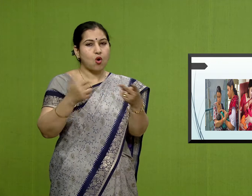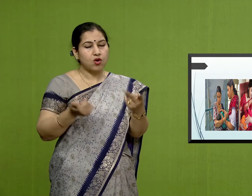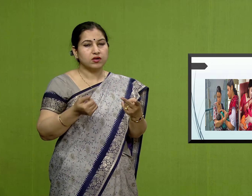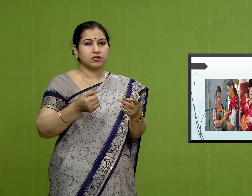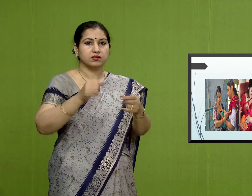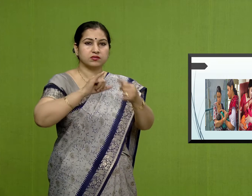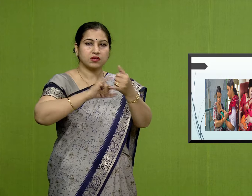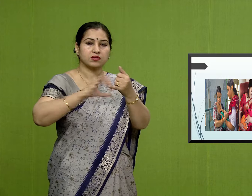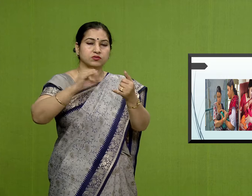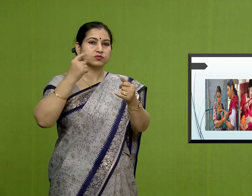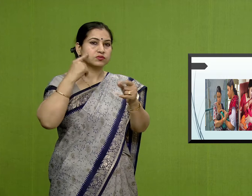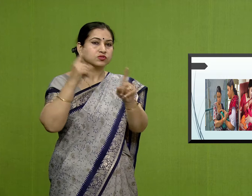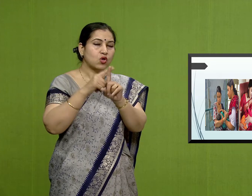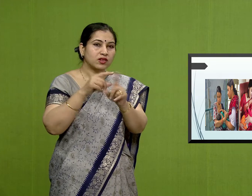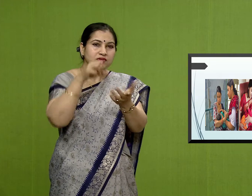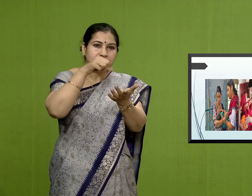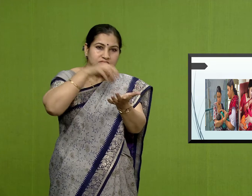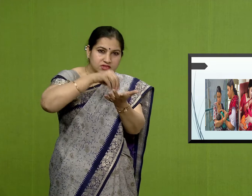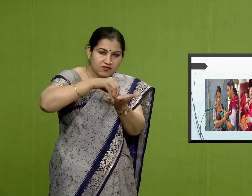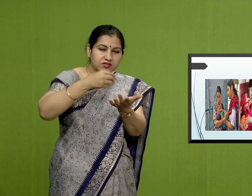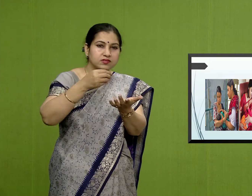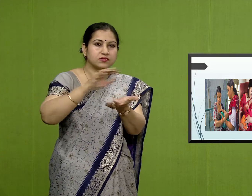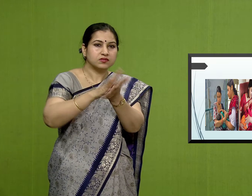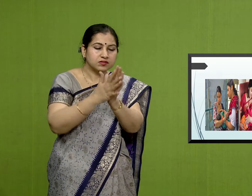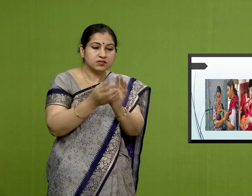foods suitable for child's age.